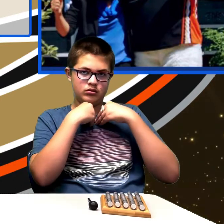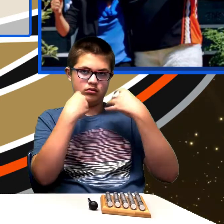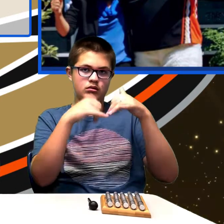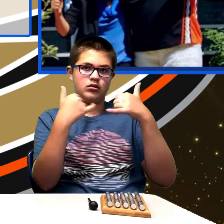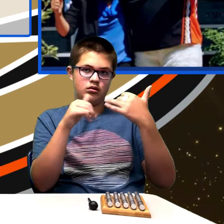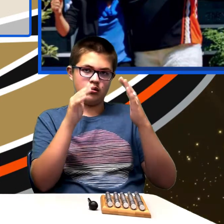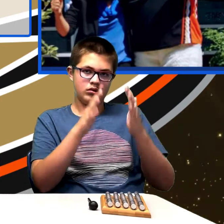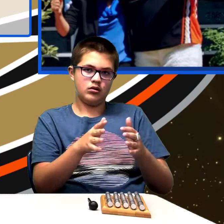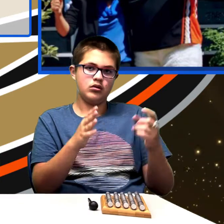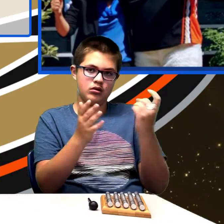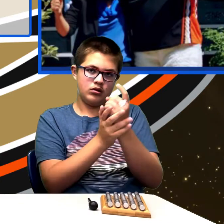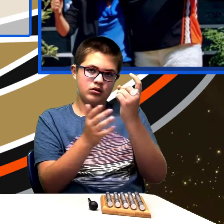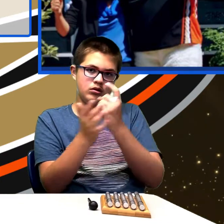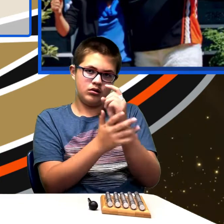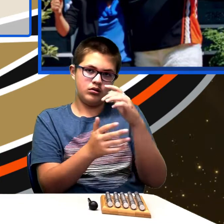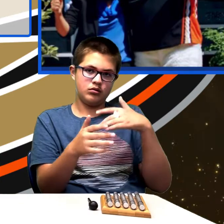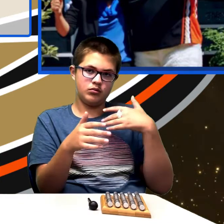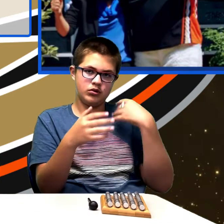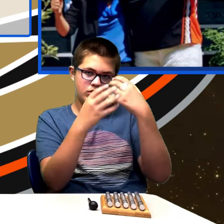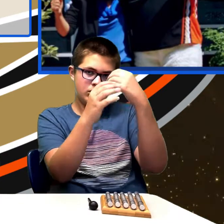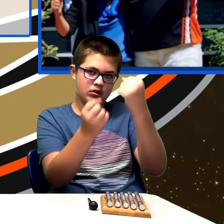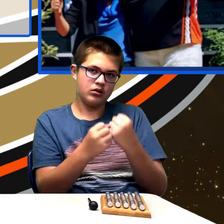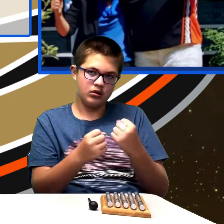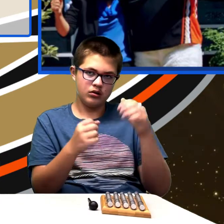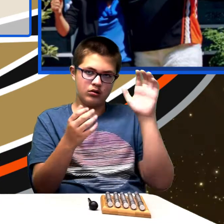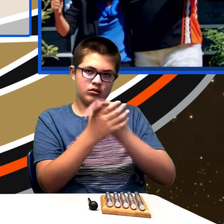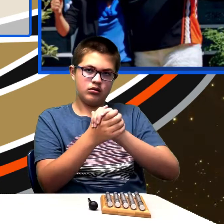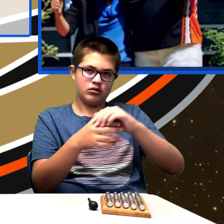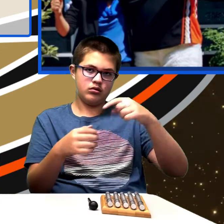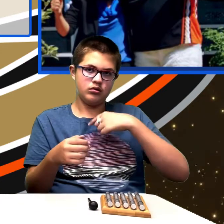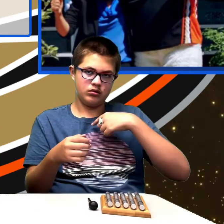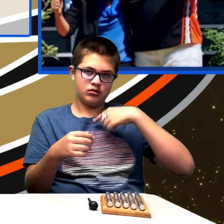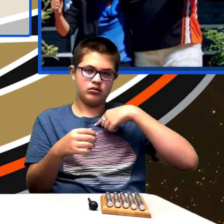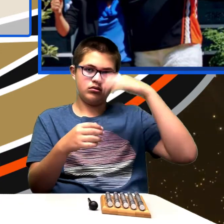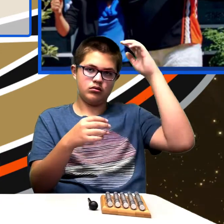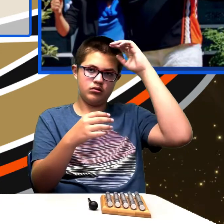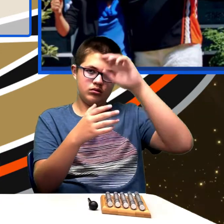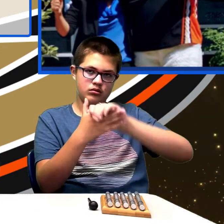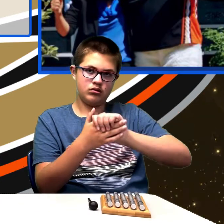belief, believing in self and team,